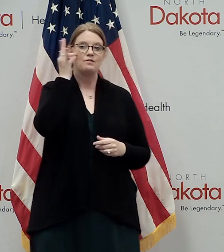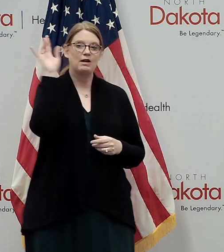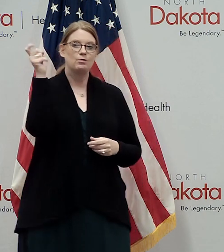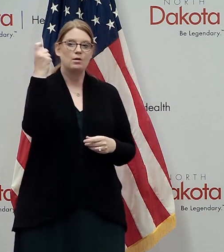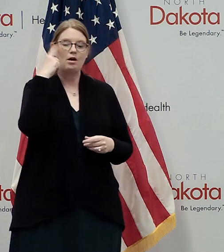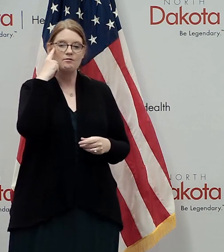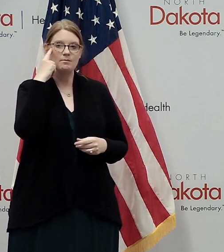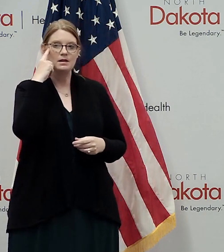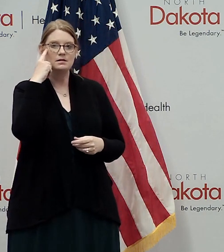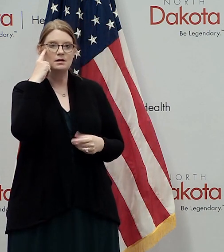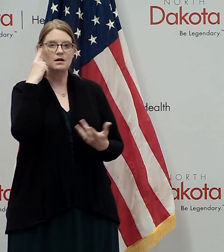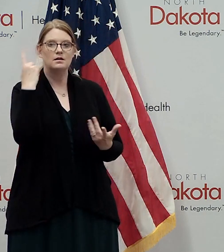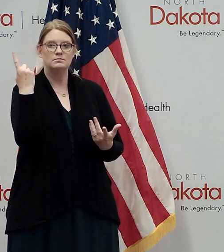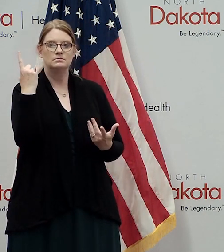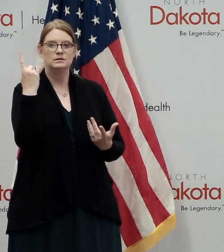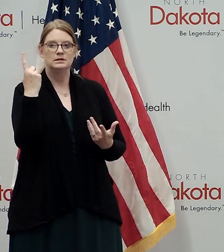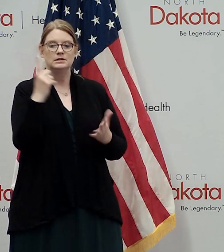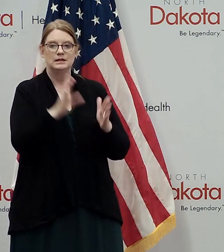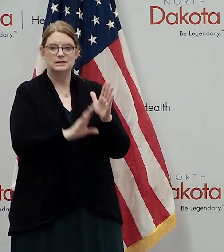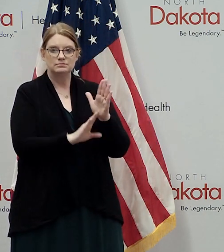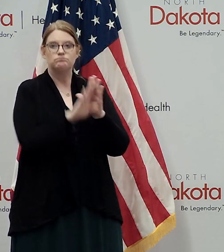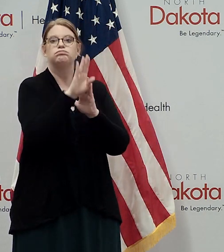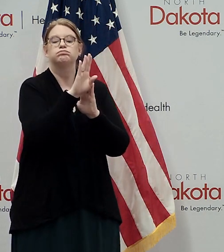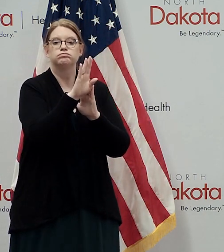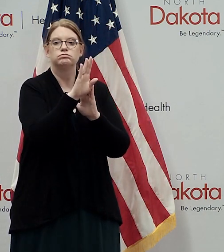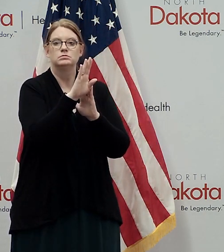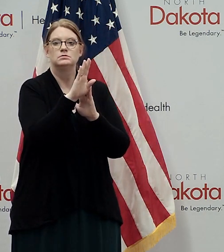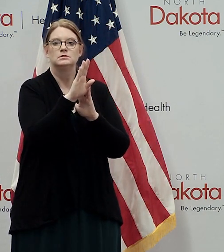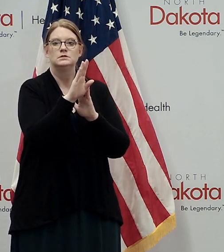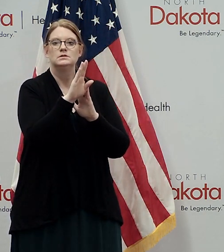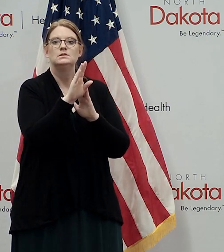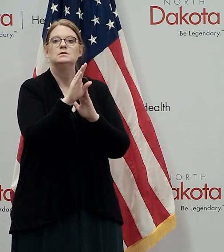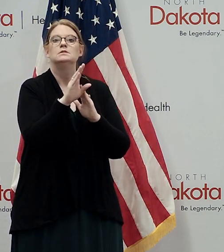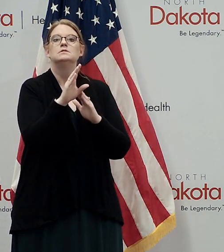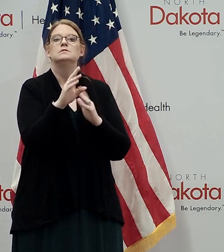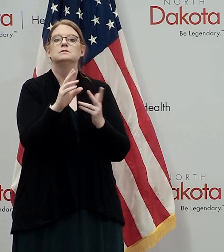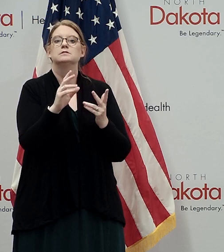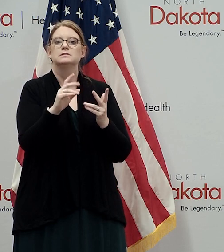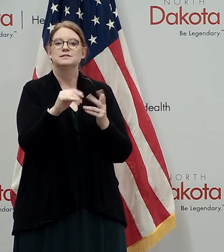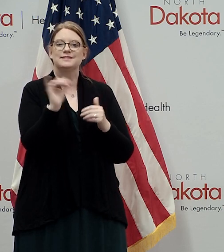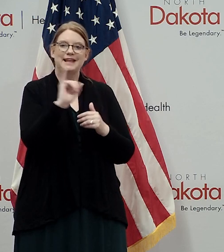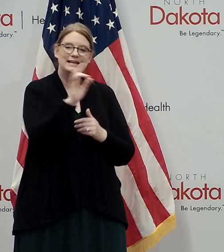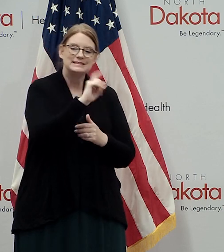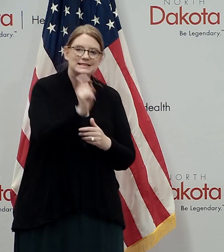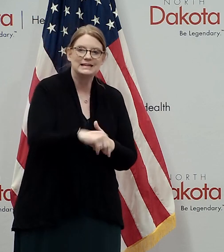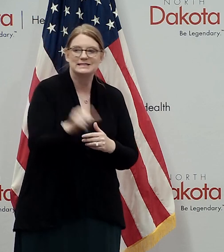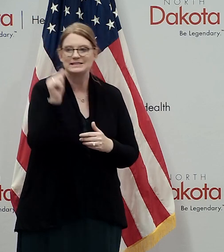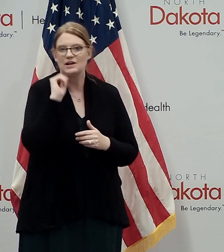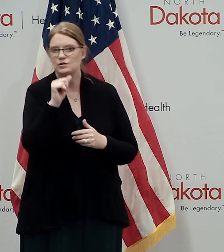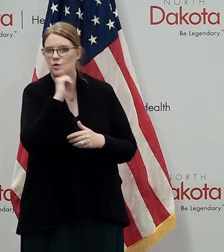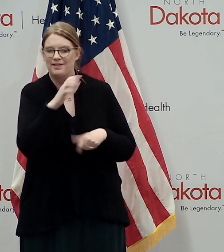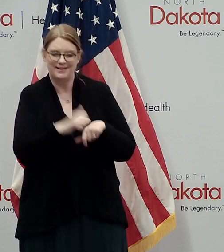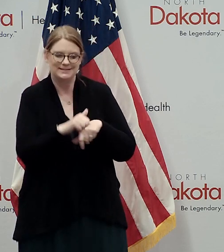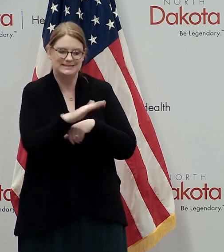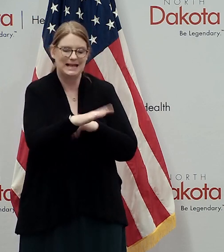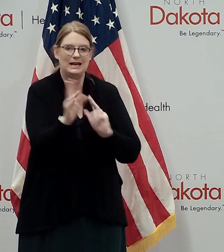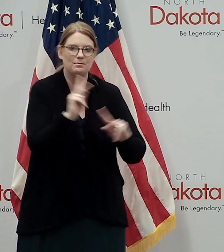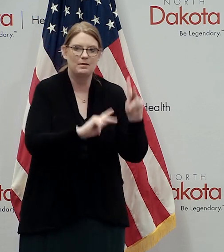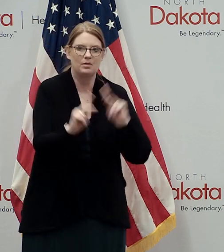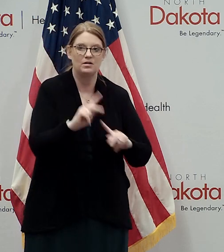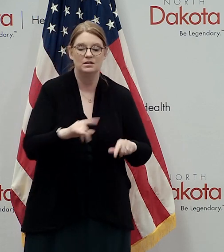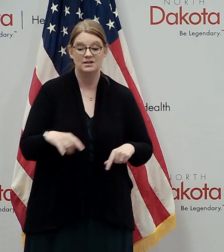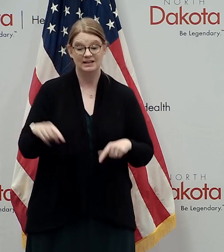is surging some personnel into states like Texas and Arizona to assist. We are not in